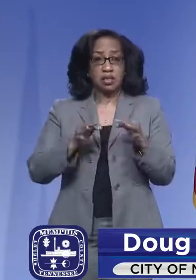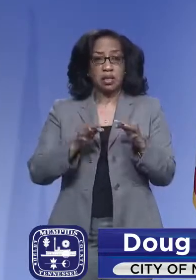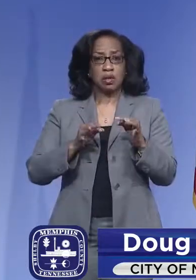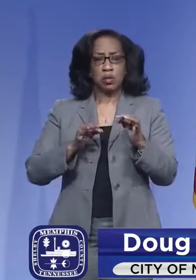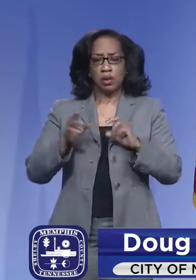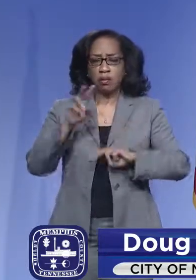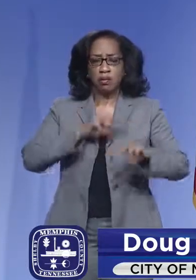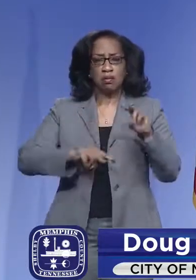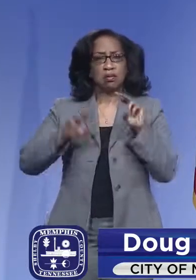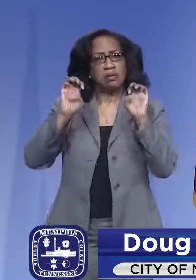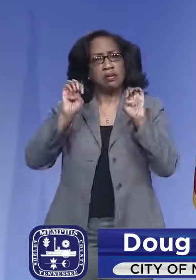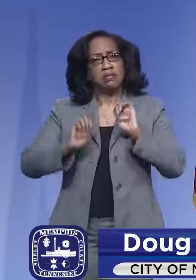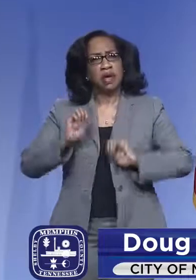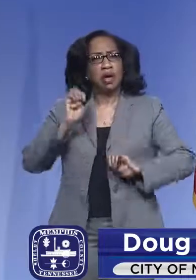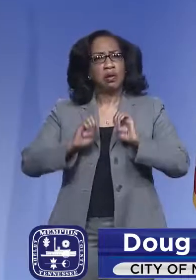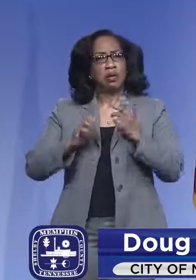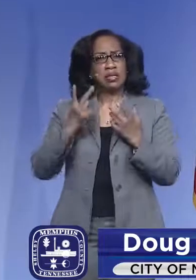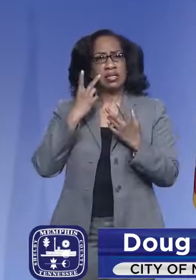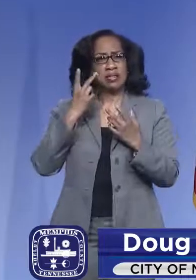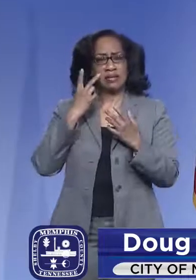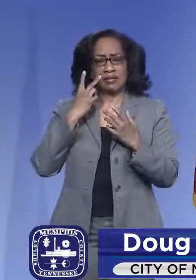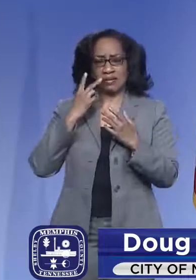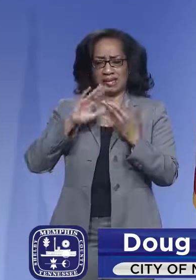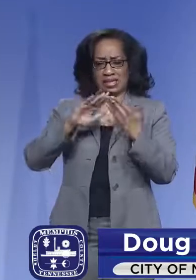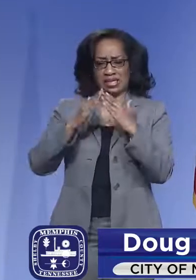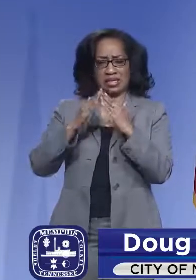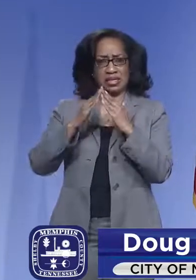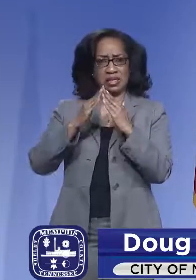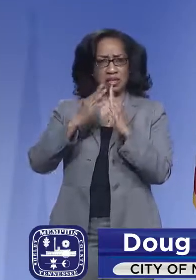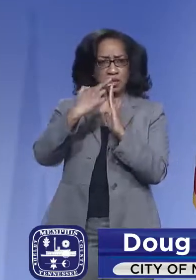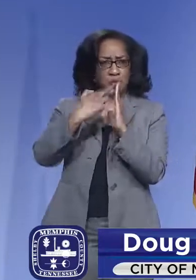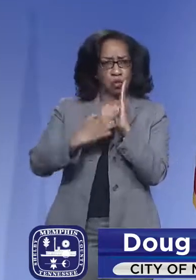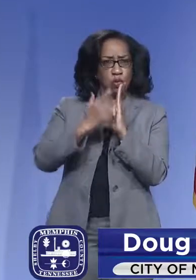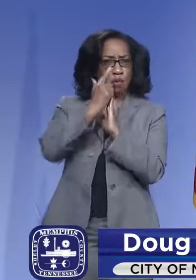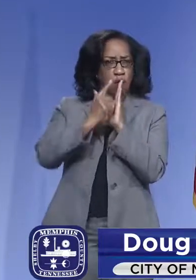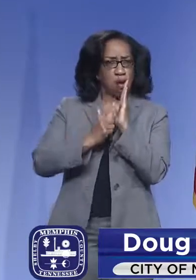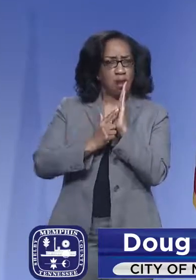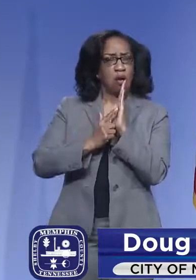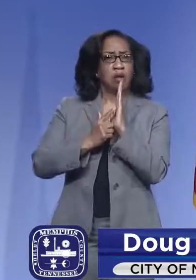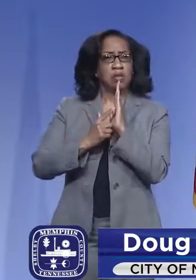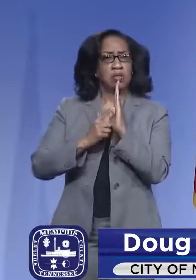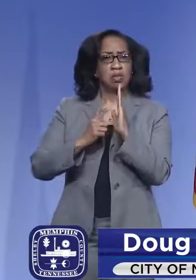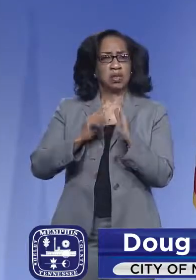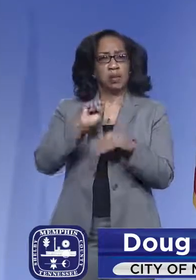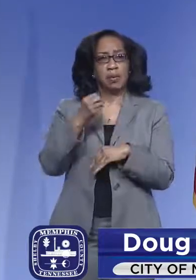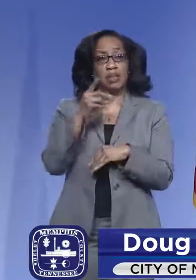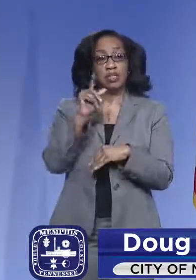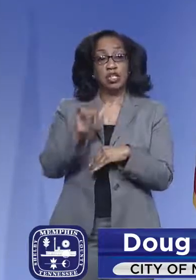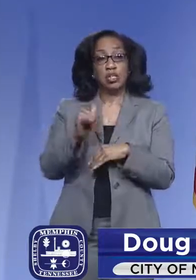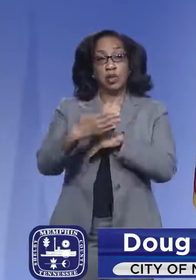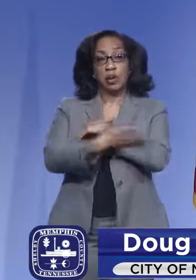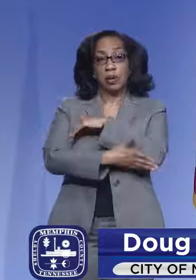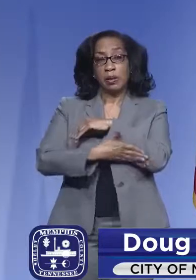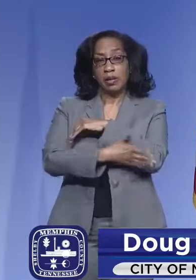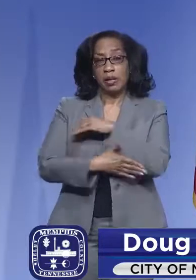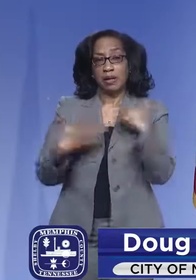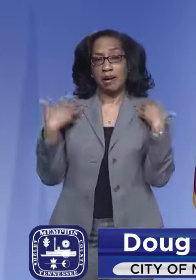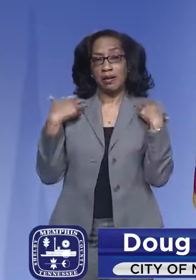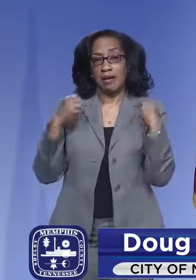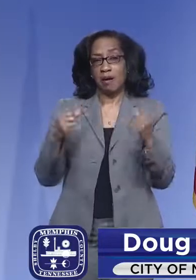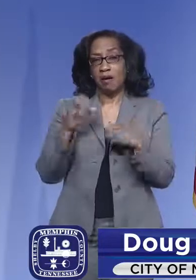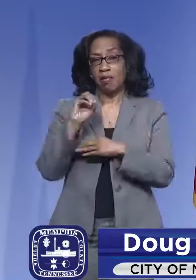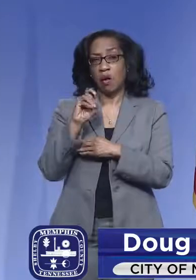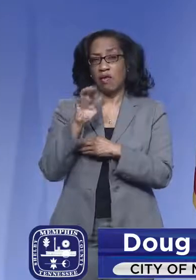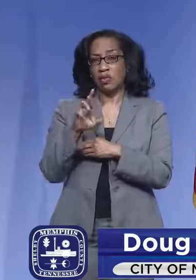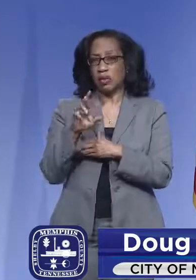what's the impact of the city ordinance vis-a-vis the Shelby County health order of the health officer. So it's